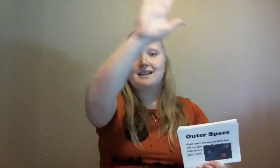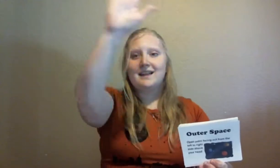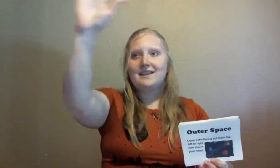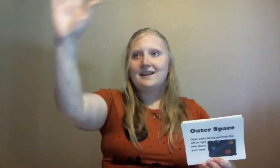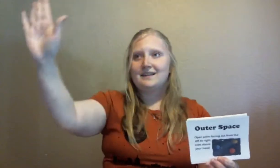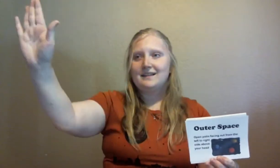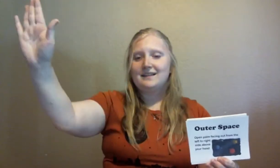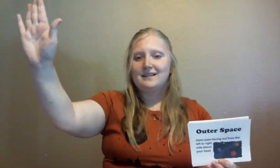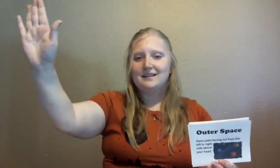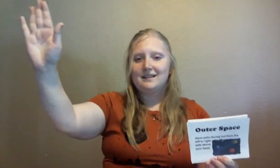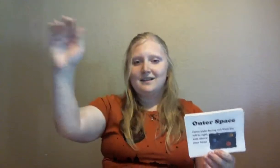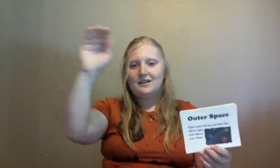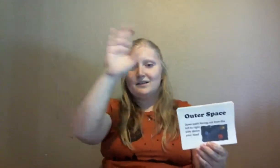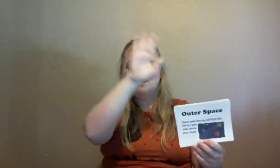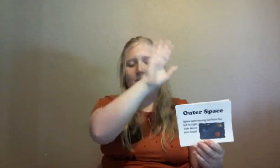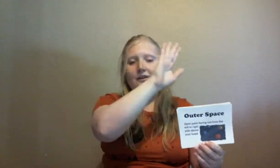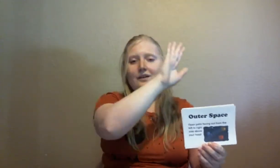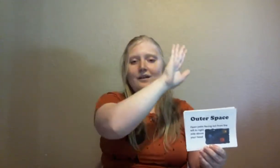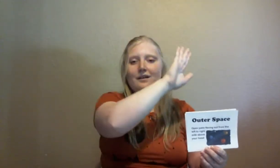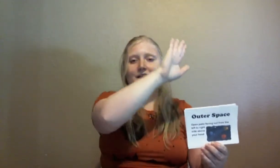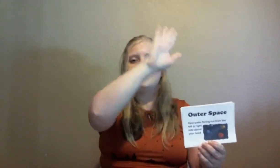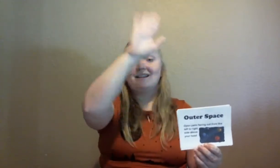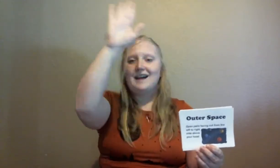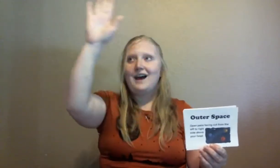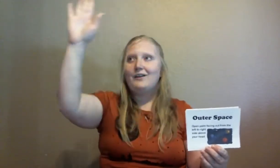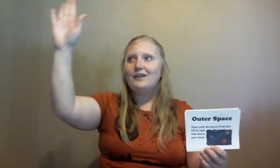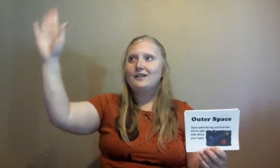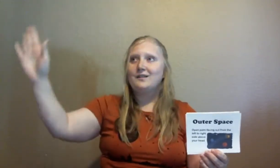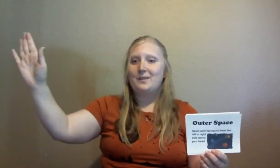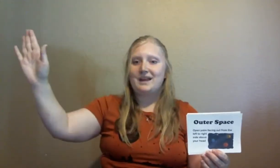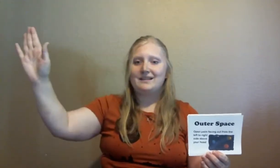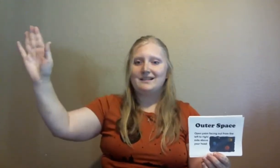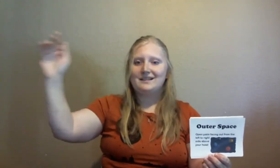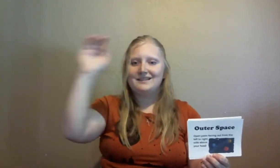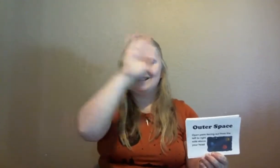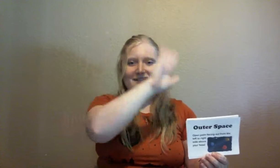like this. So outer space.